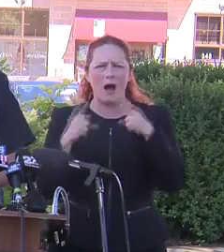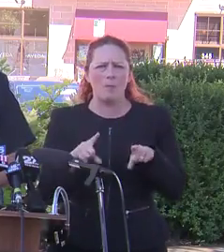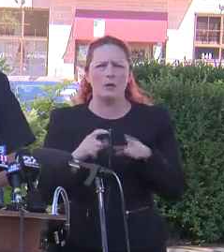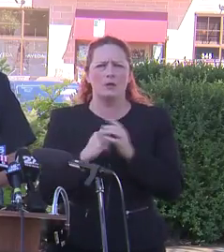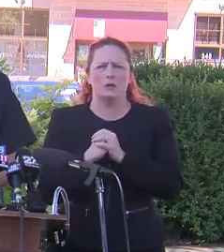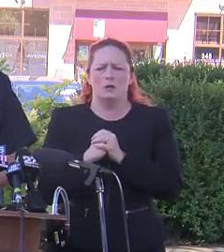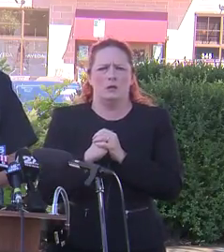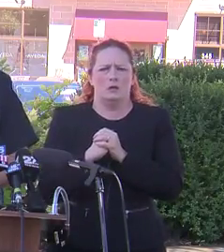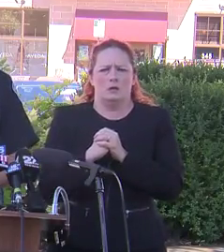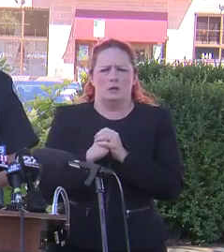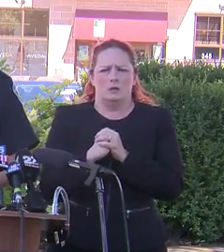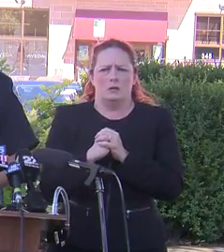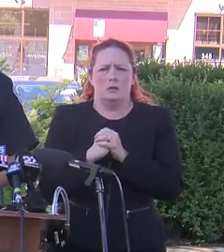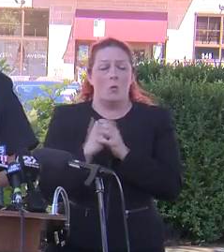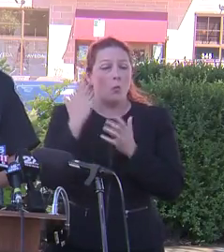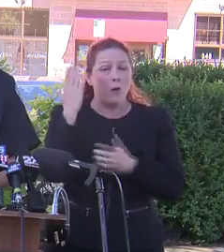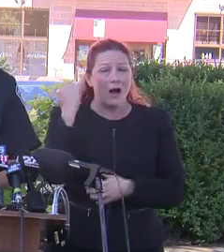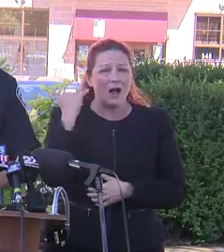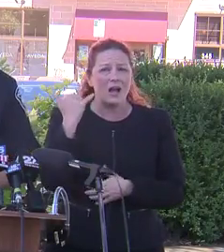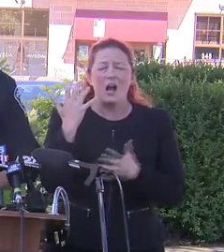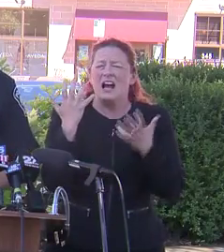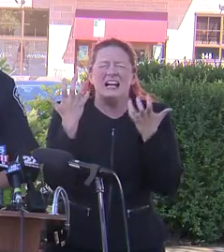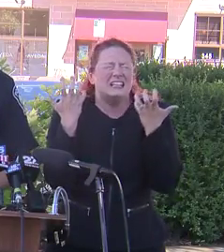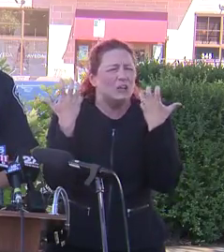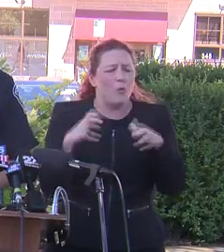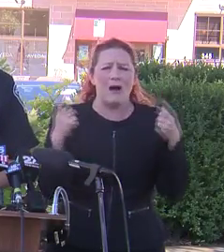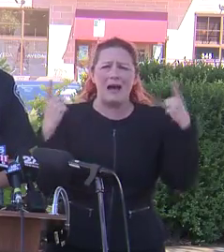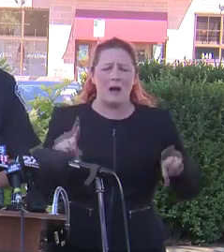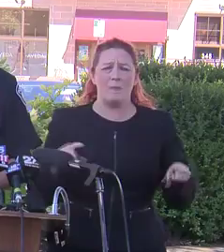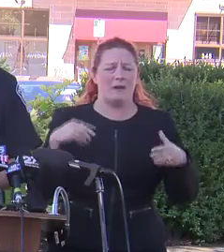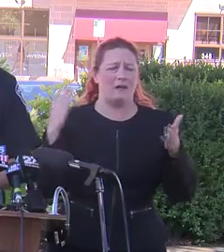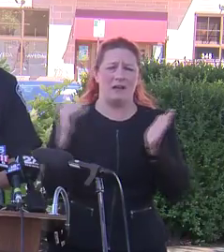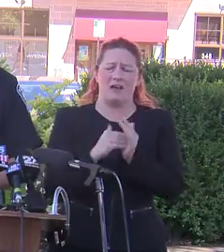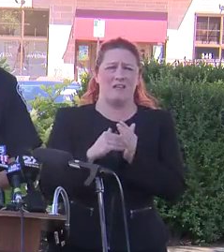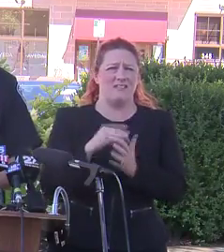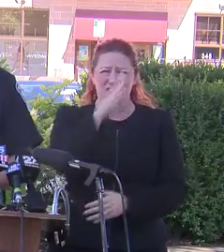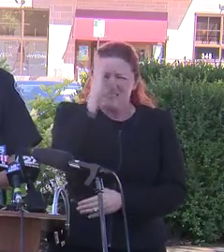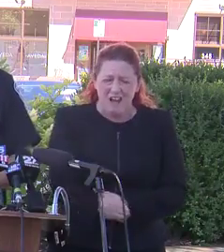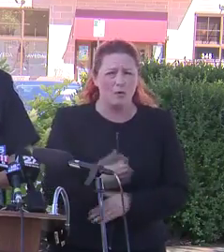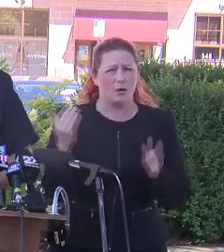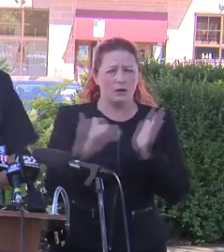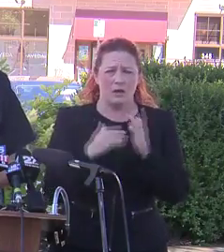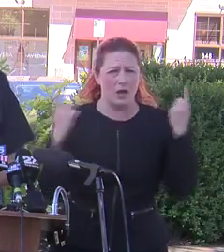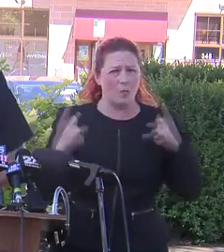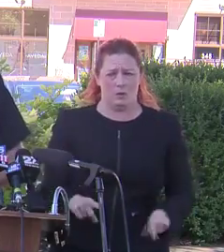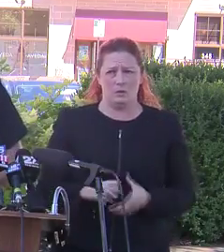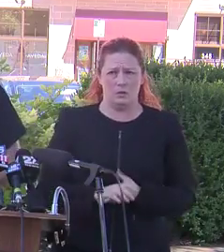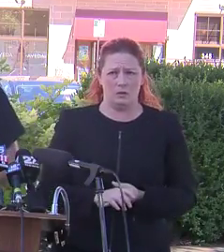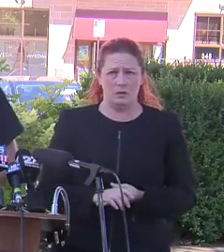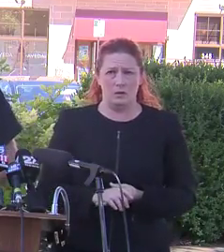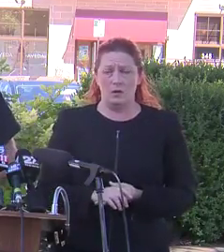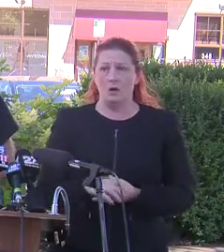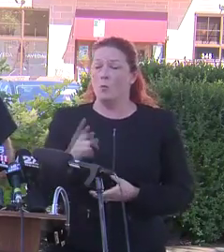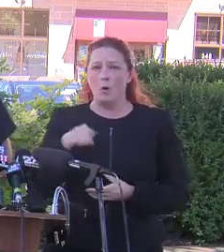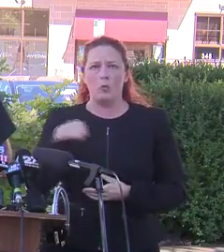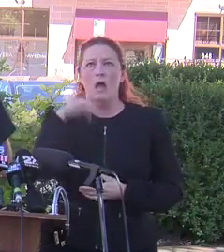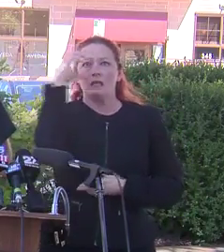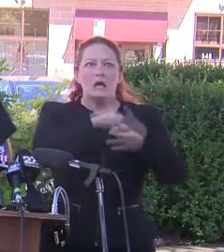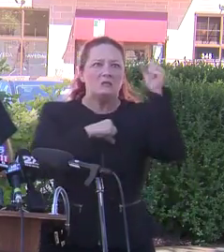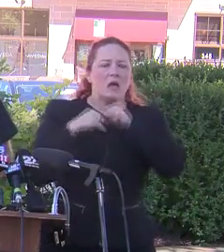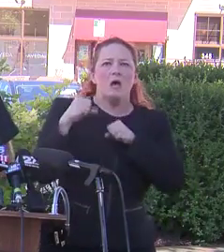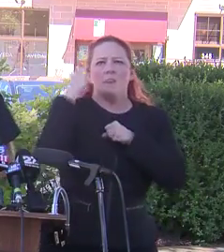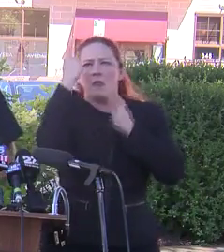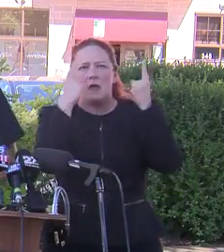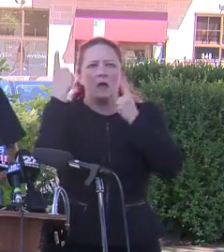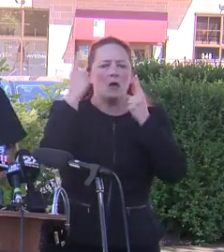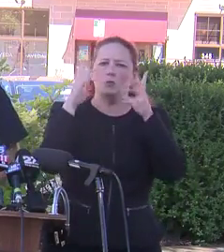quite frankly, so that we can avoid this ever happening again in the future. Until we are 100% there with all that very last